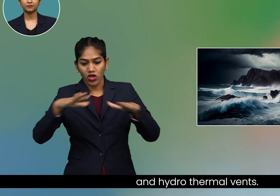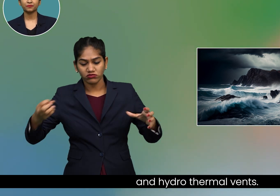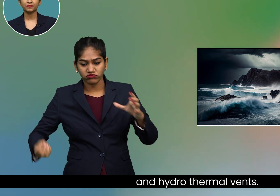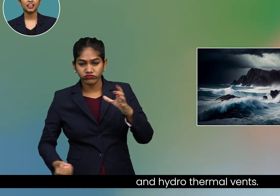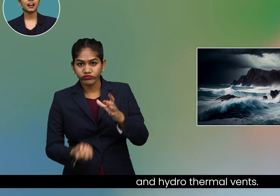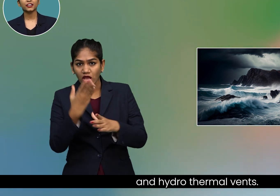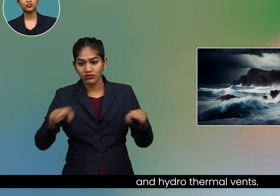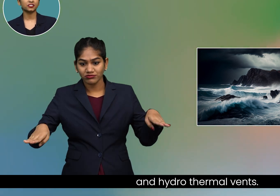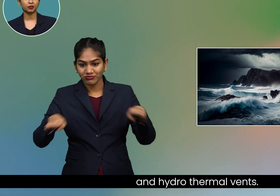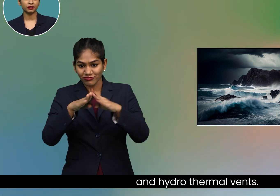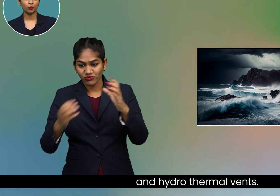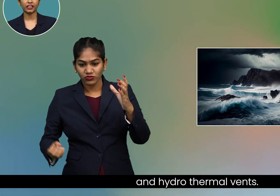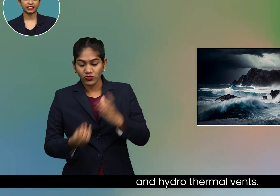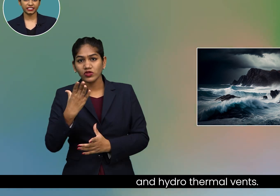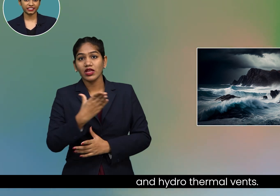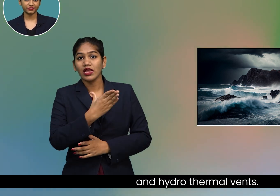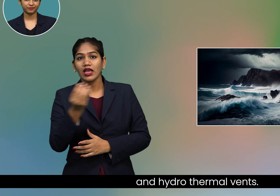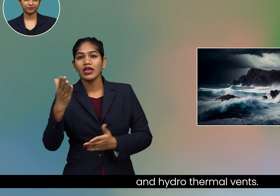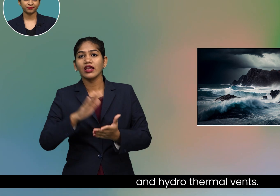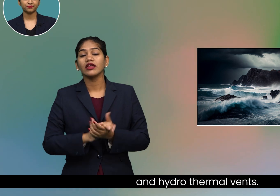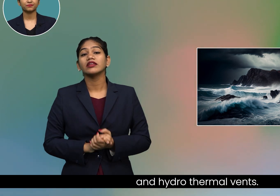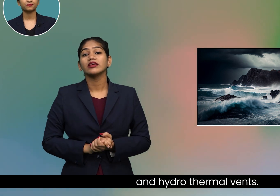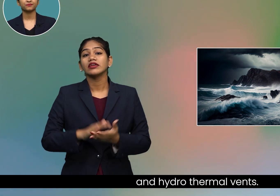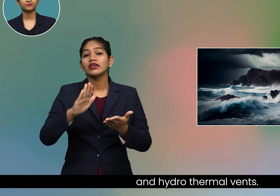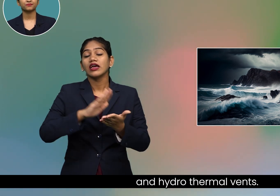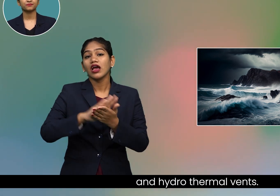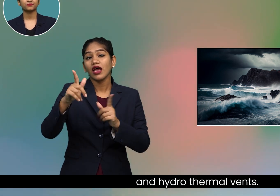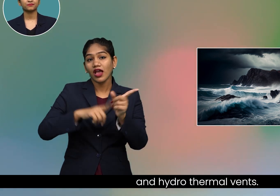and hydrothermal vents.